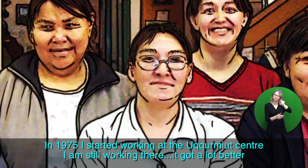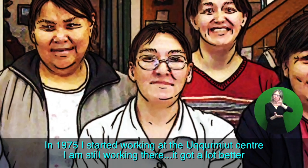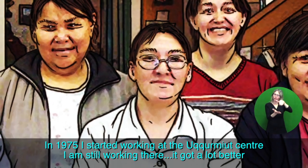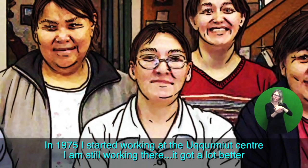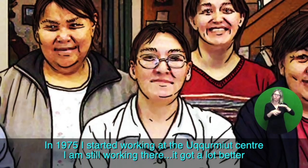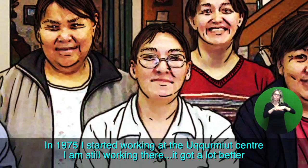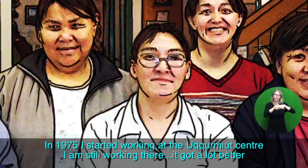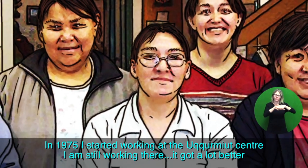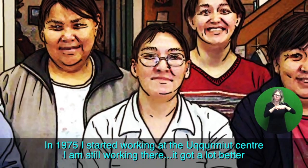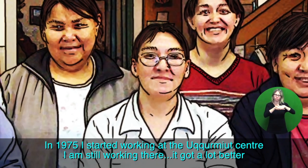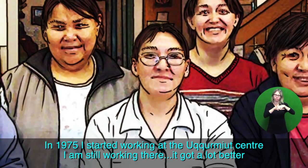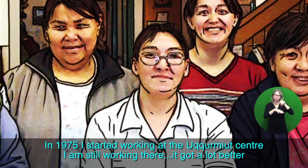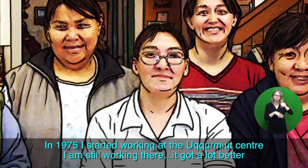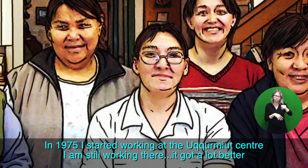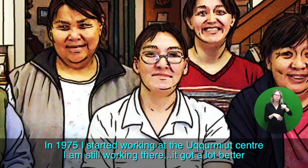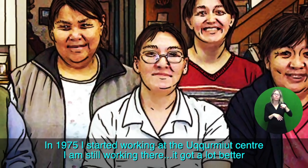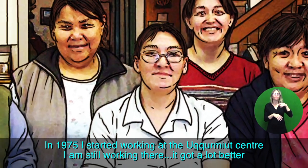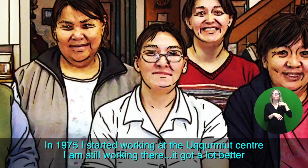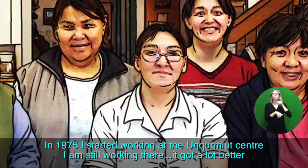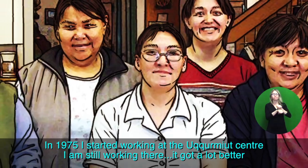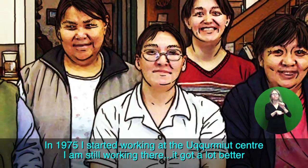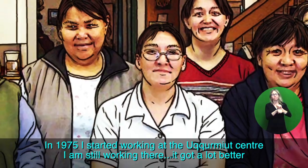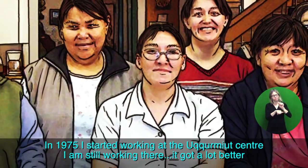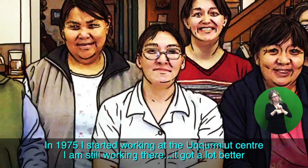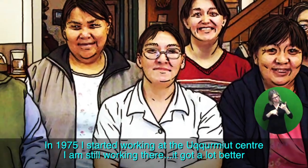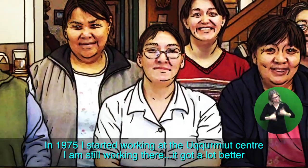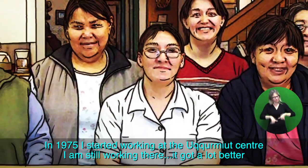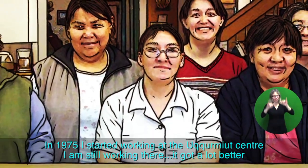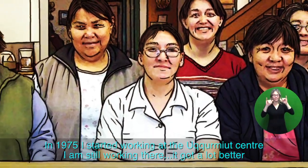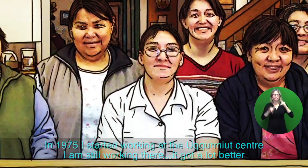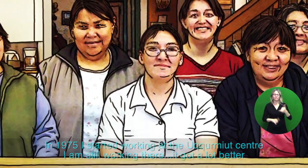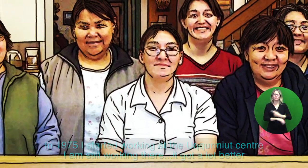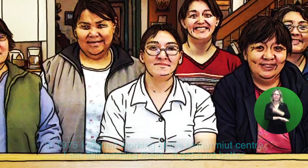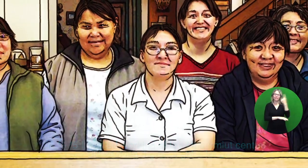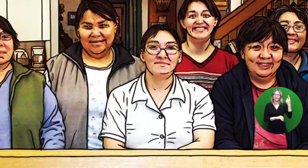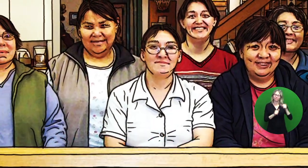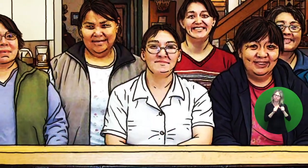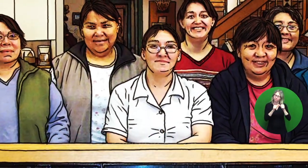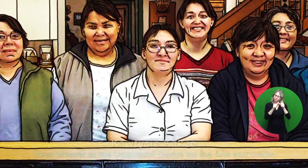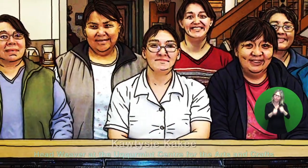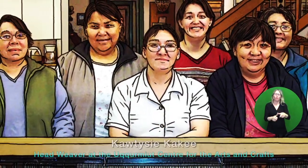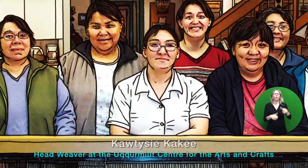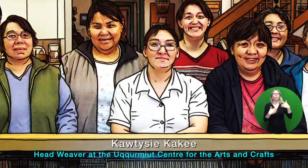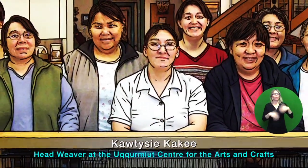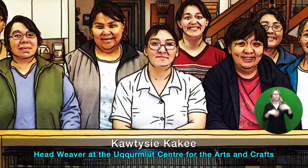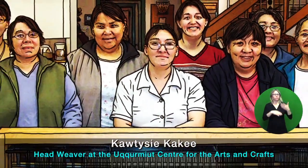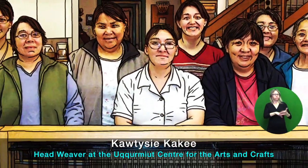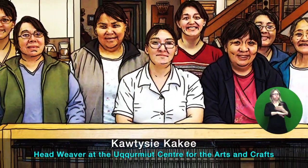still working same place. It's a lot better.